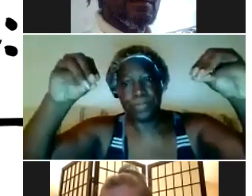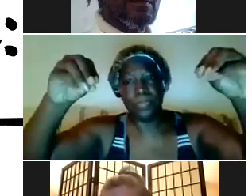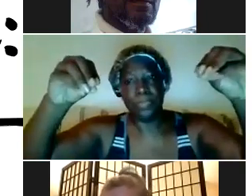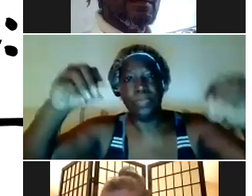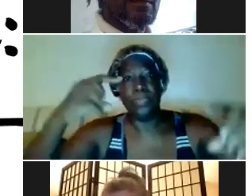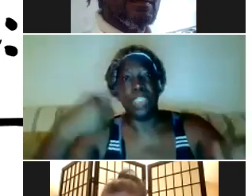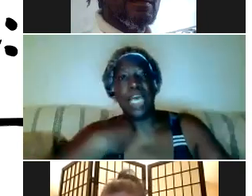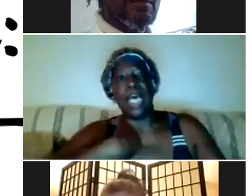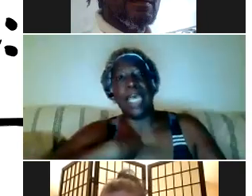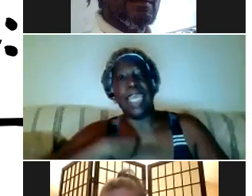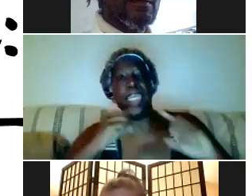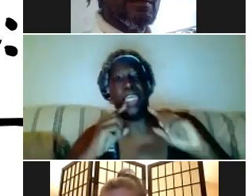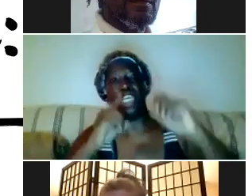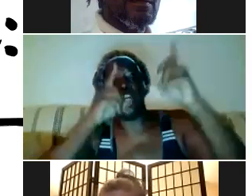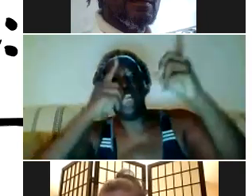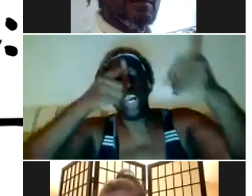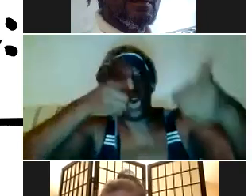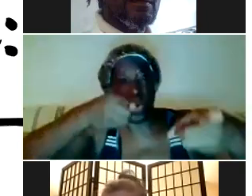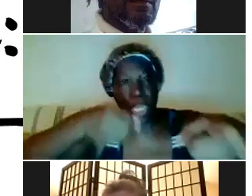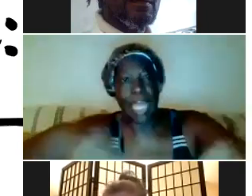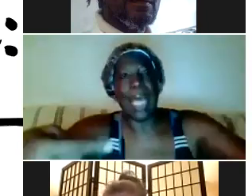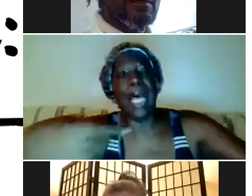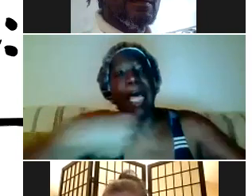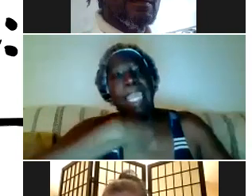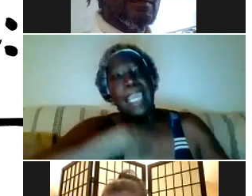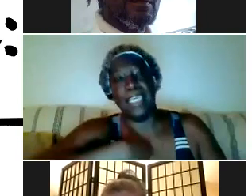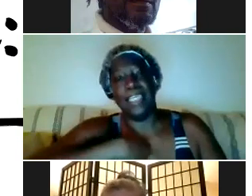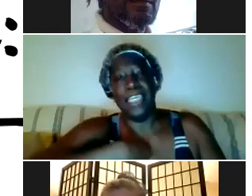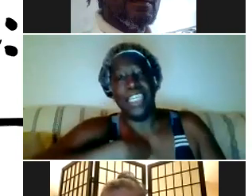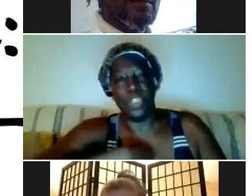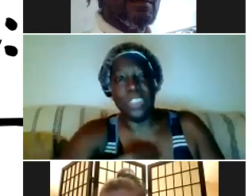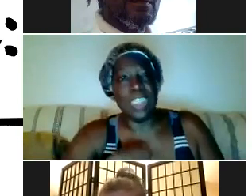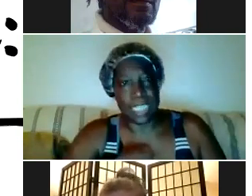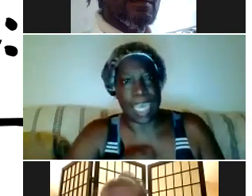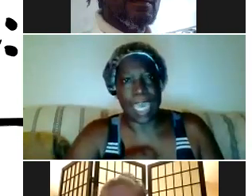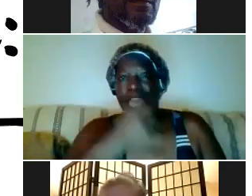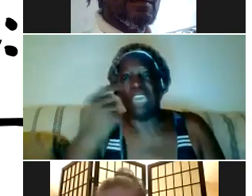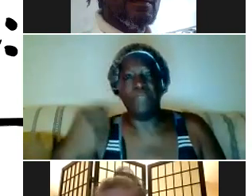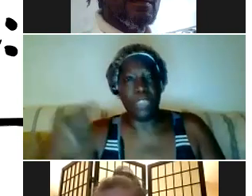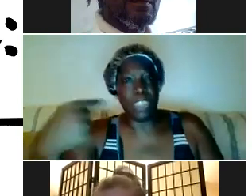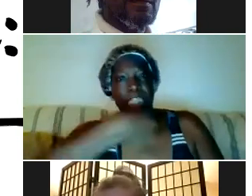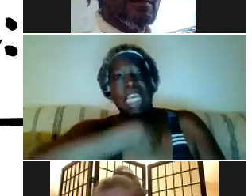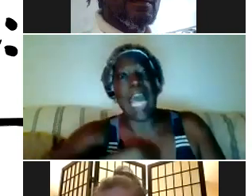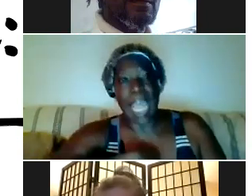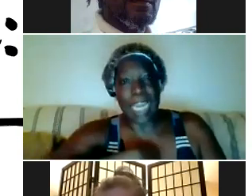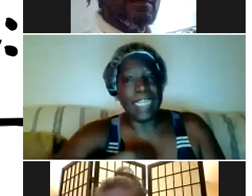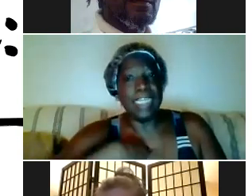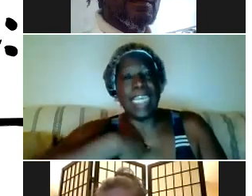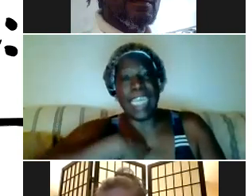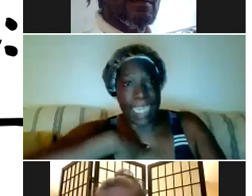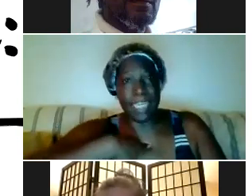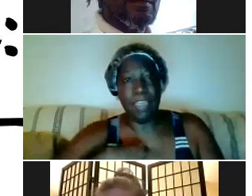store, I go, I. You'll see that. If you see the